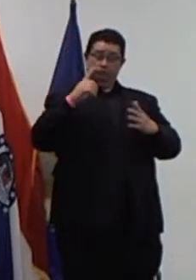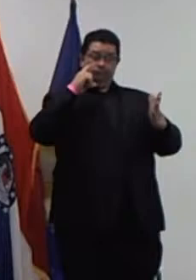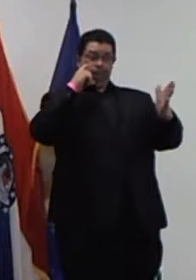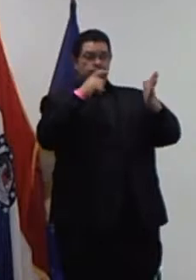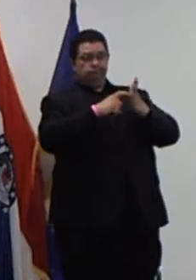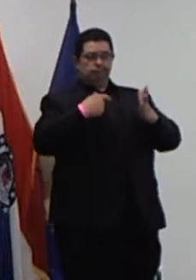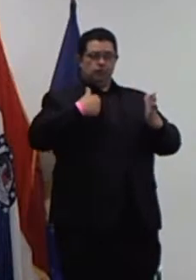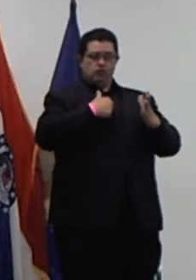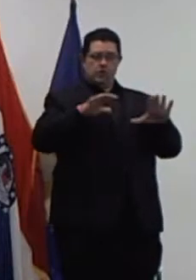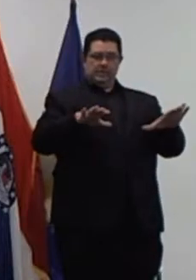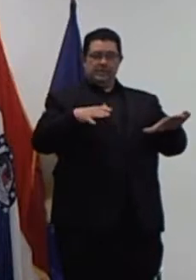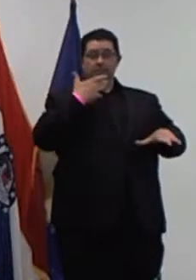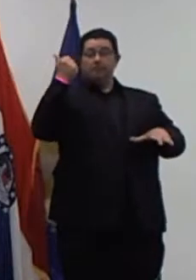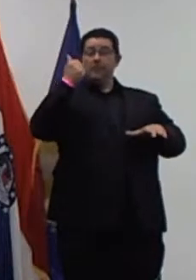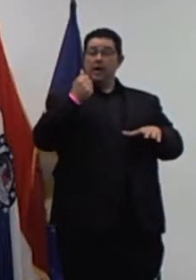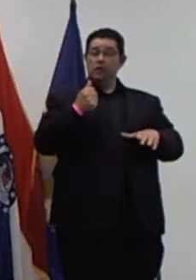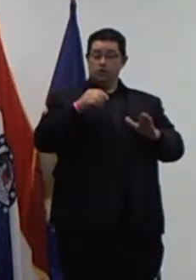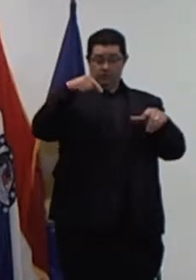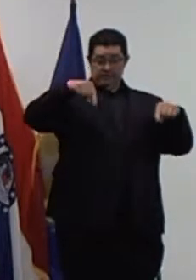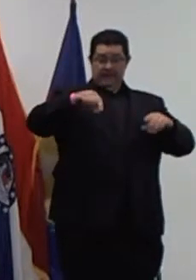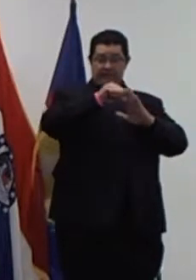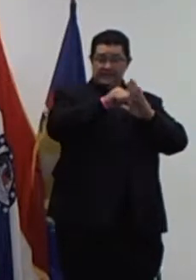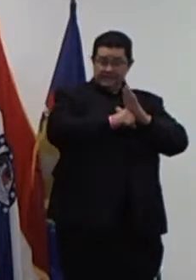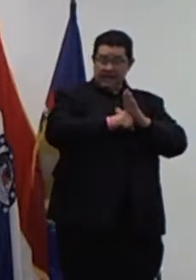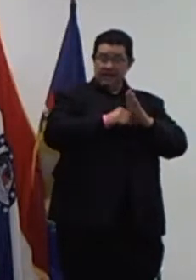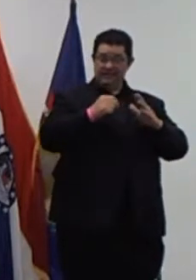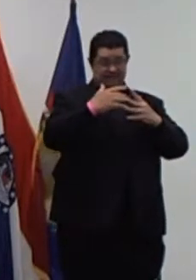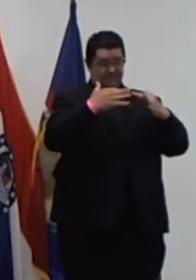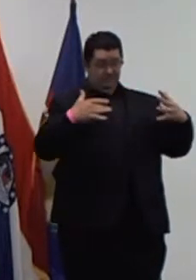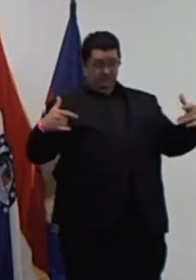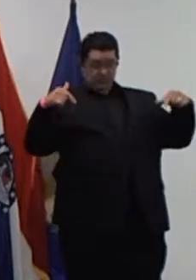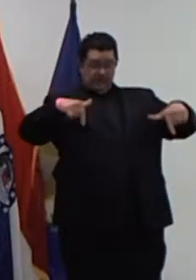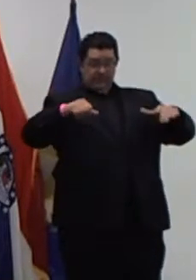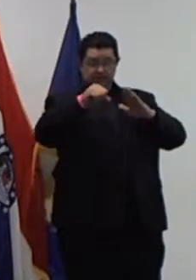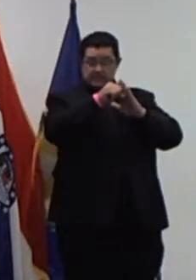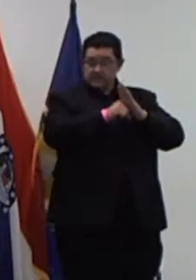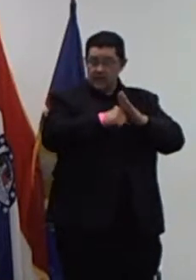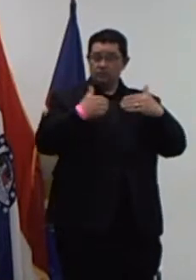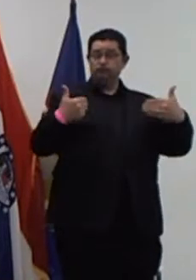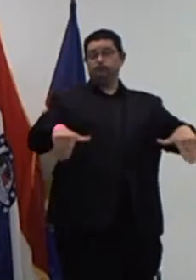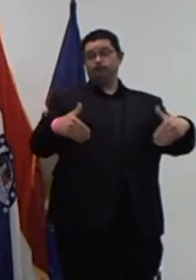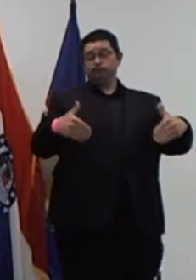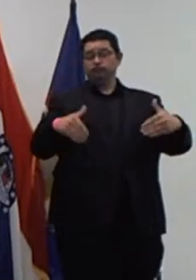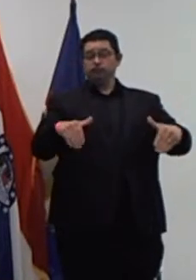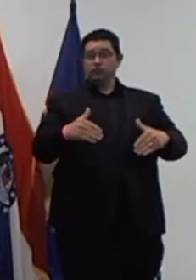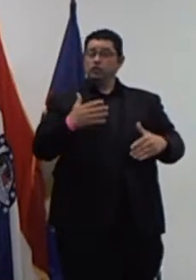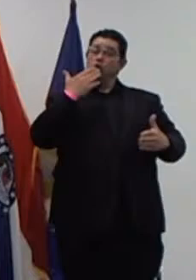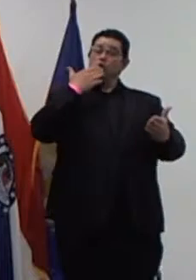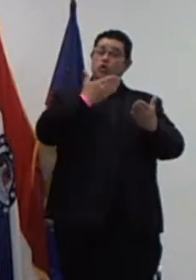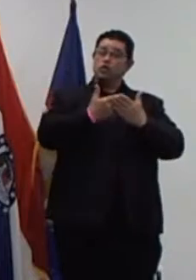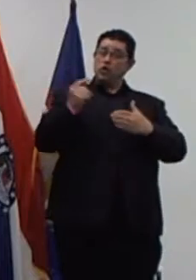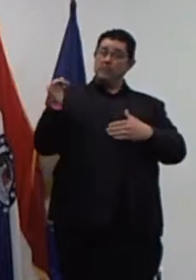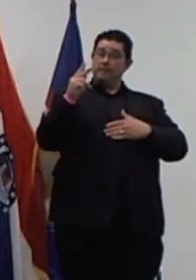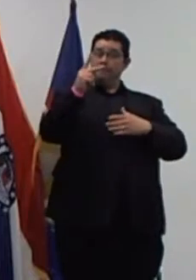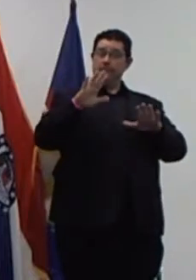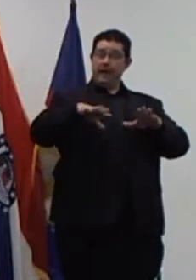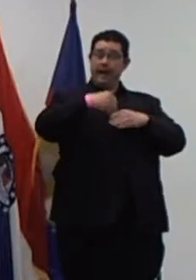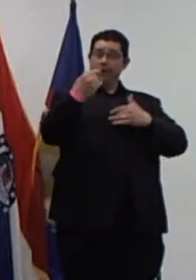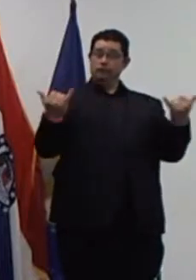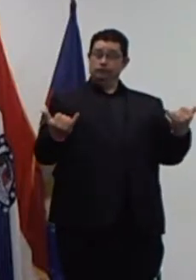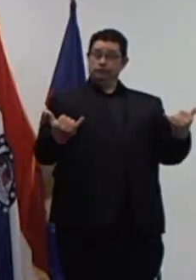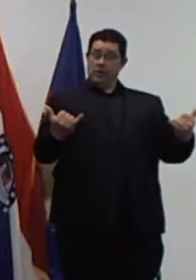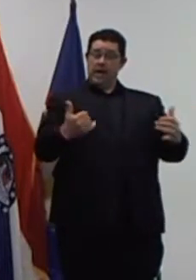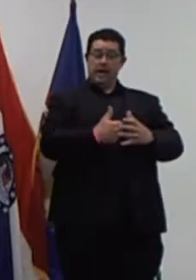this state, and all regions as diverse as this state is, as a lot of other states have. So it's good to be back out today. It's good to be out